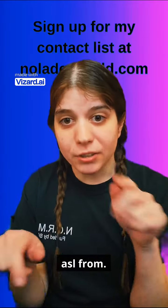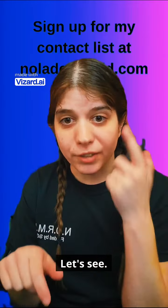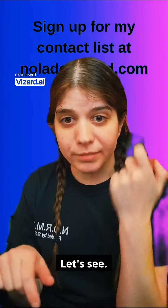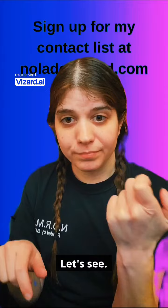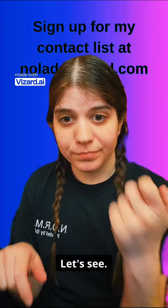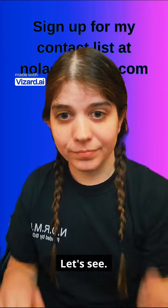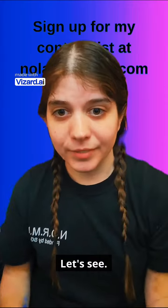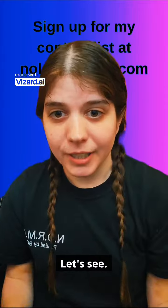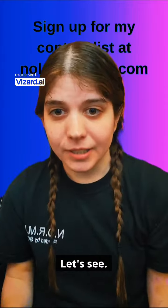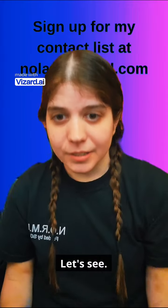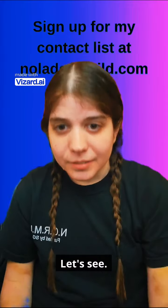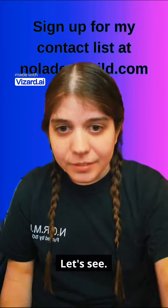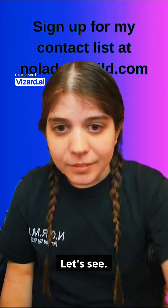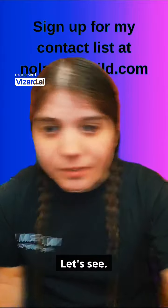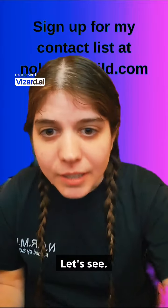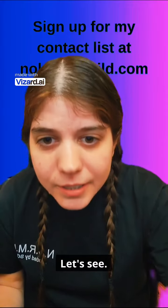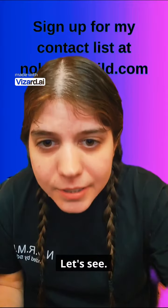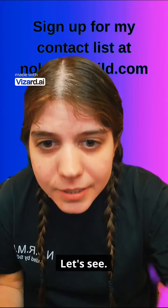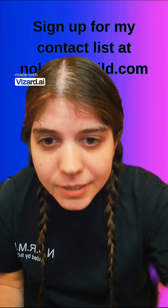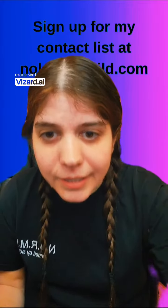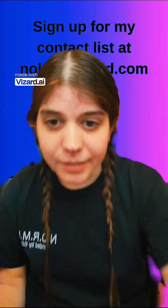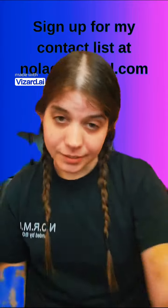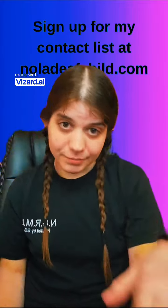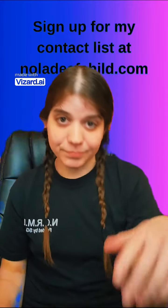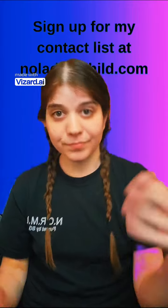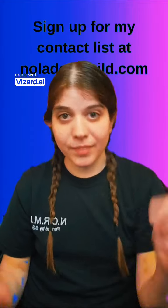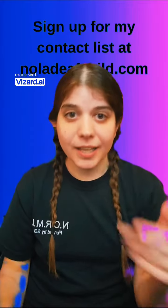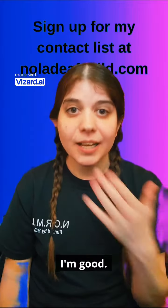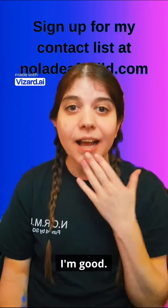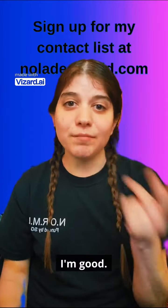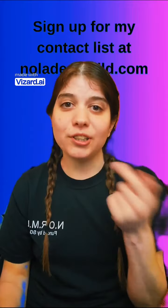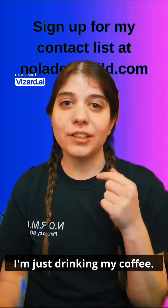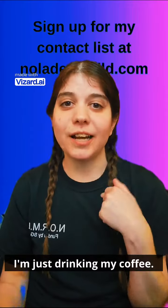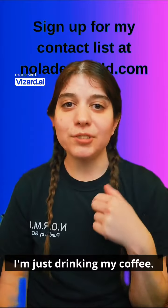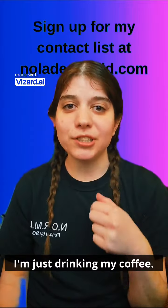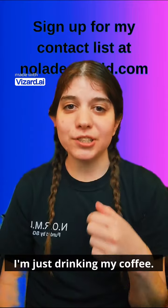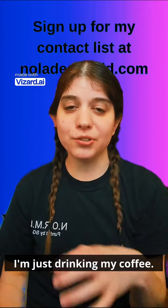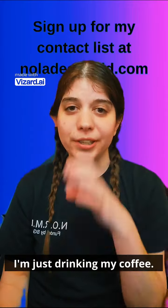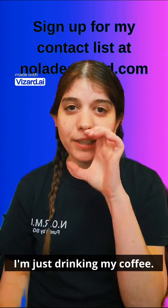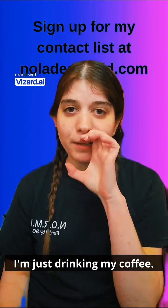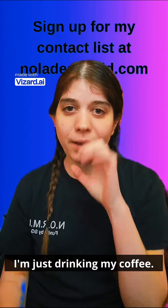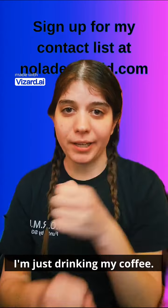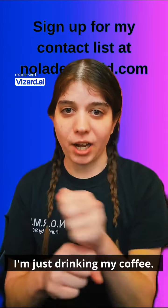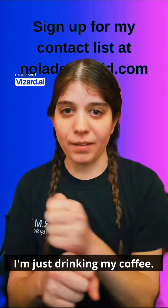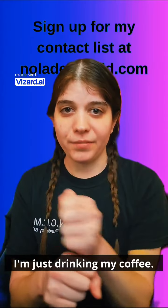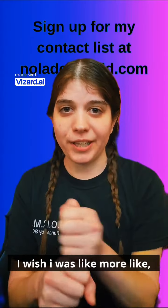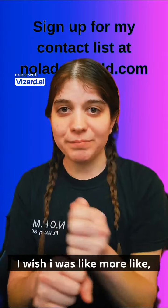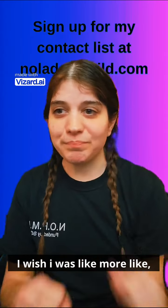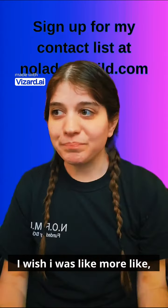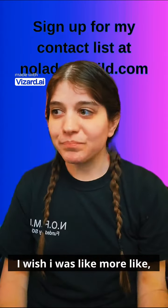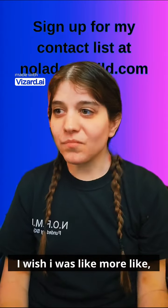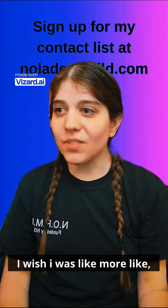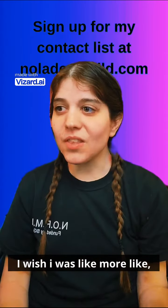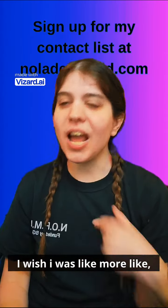from. Let's see. I'm good. I'm just drinking my coffee. I